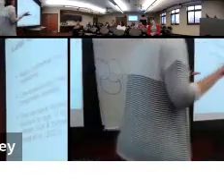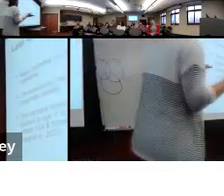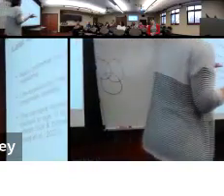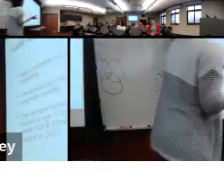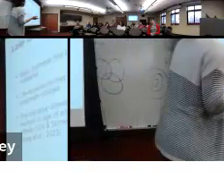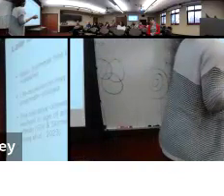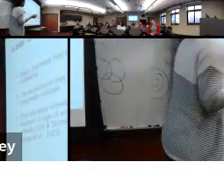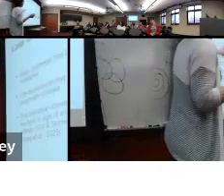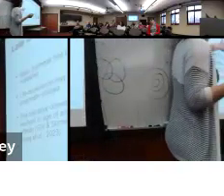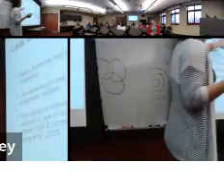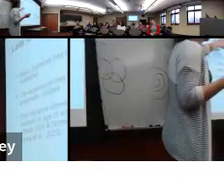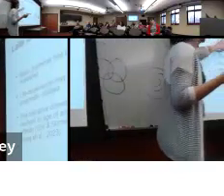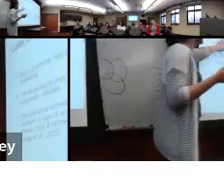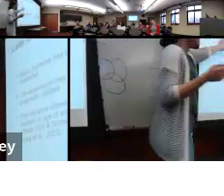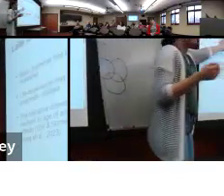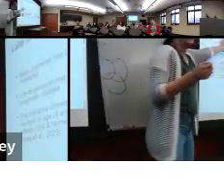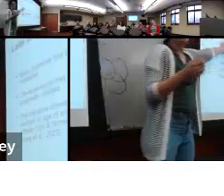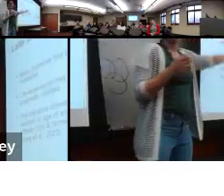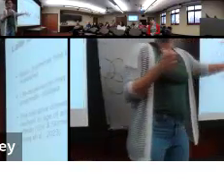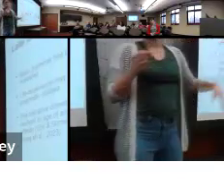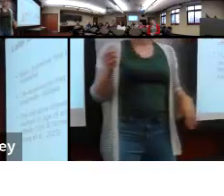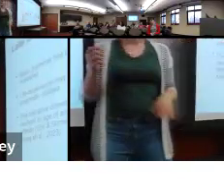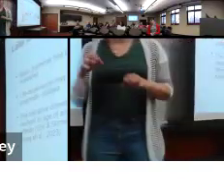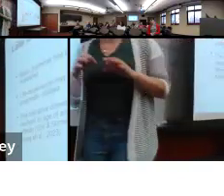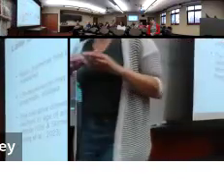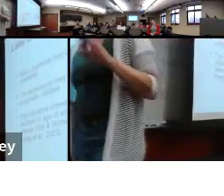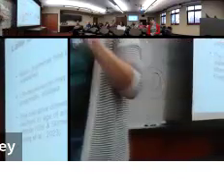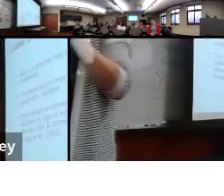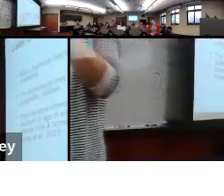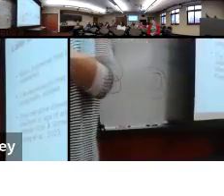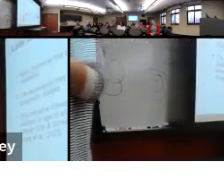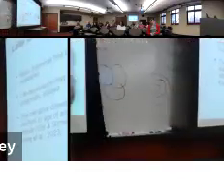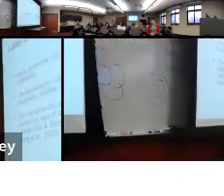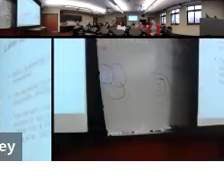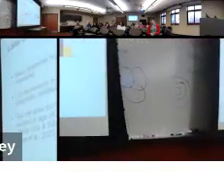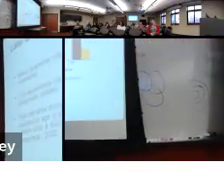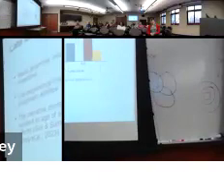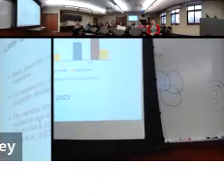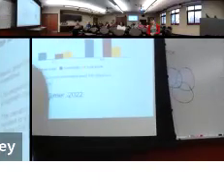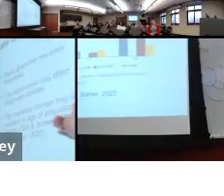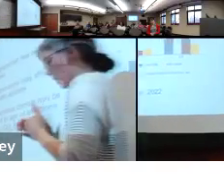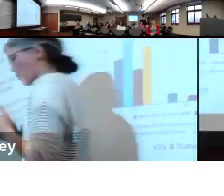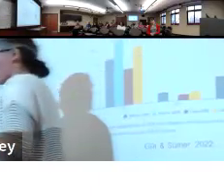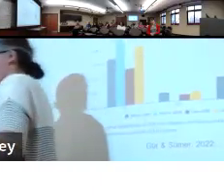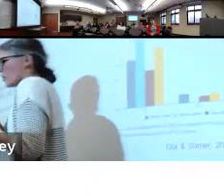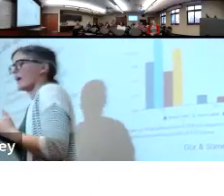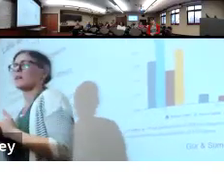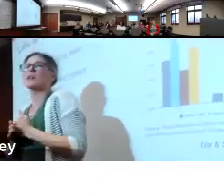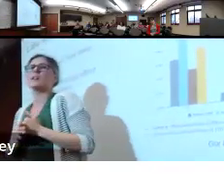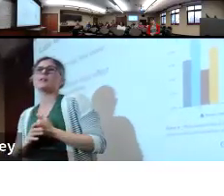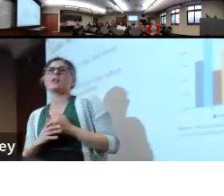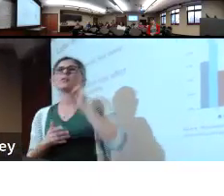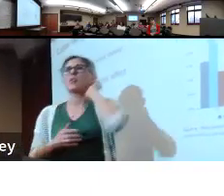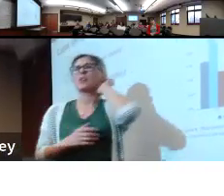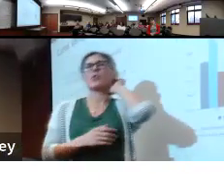that you have to do in the narrative. On the other hand, many of these people that we're looking at when they're learning language